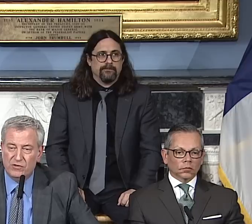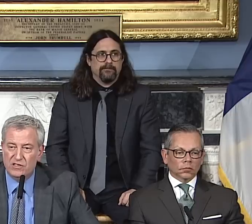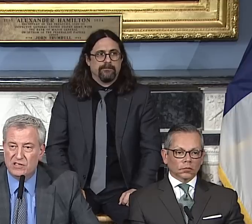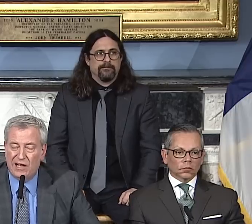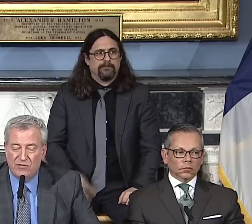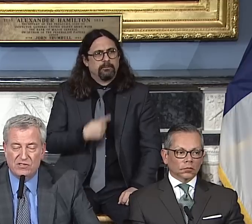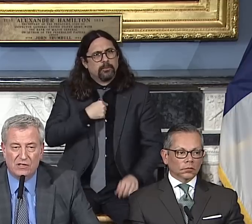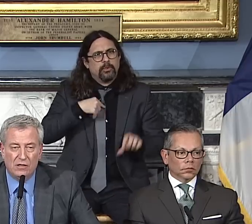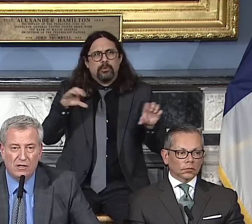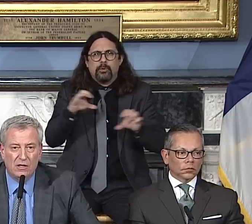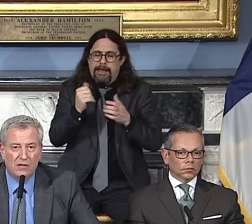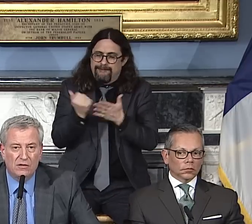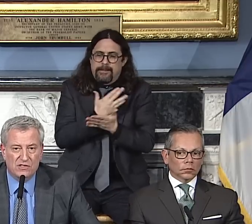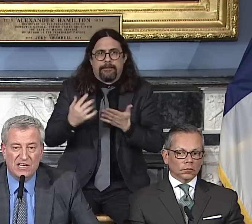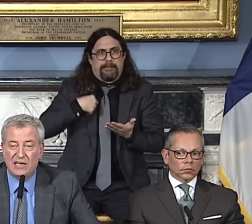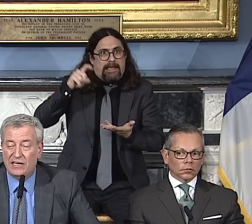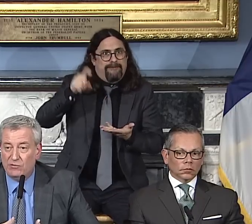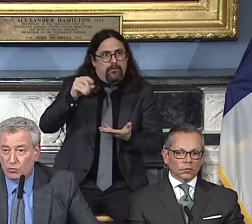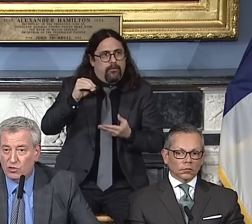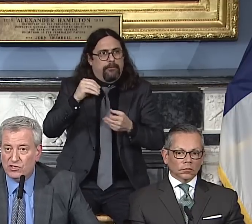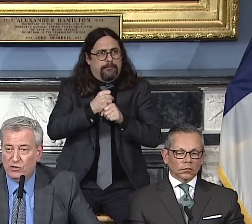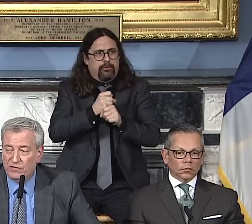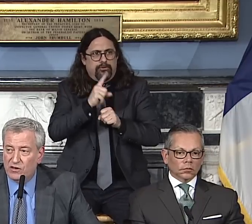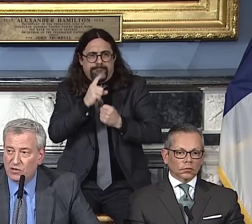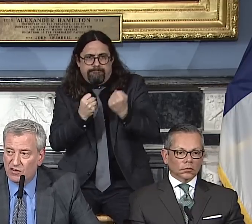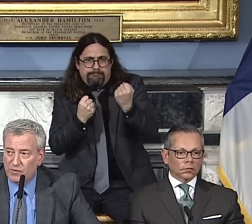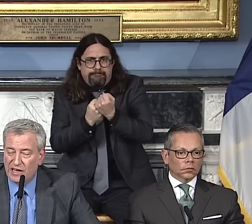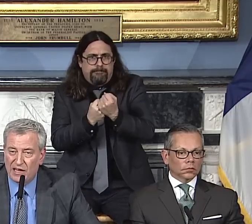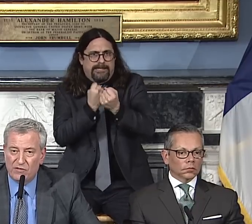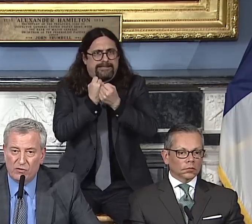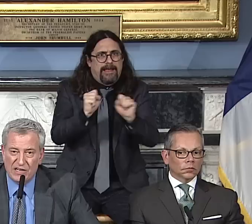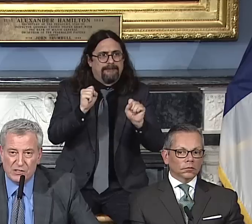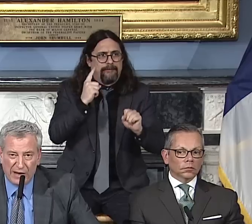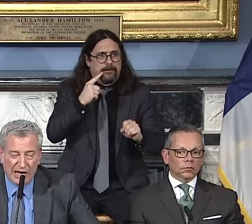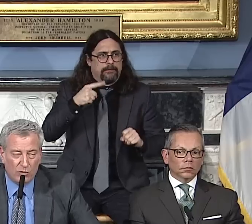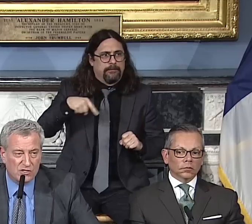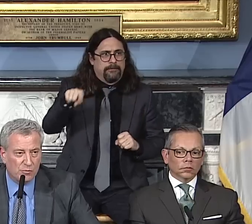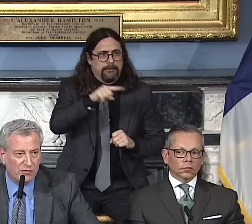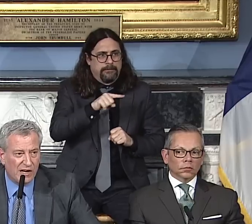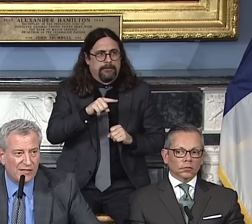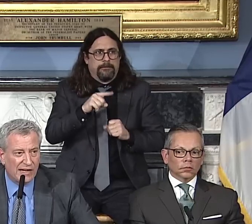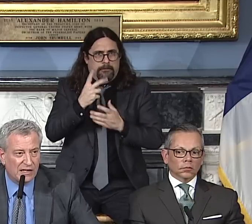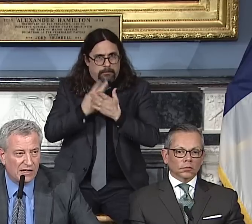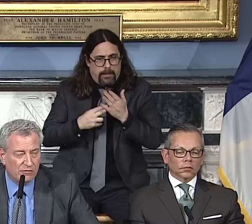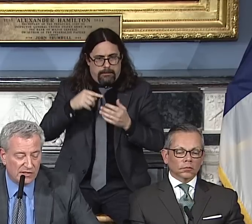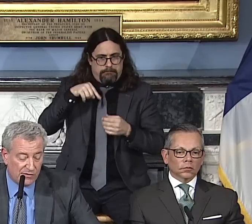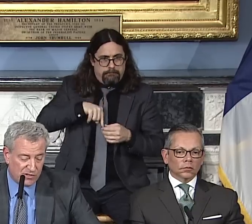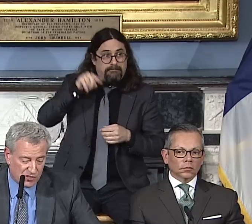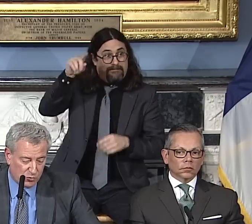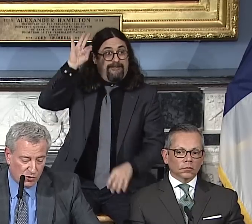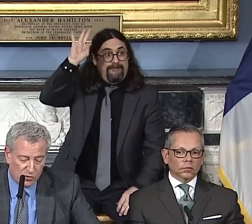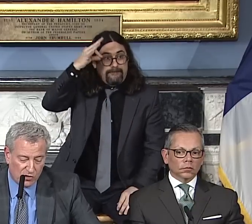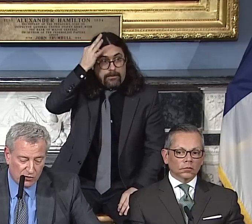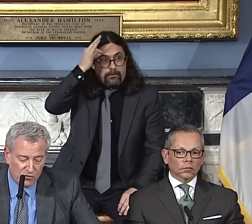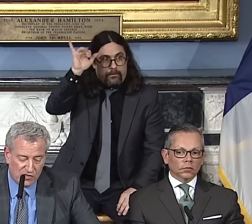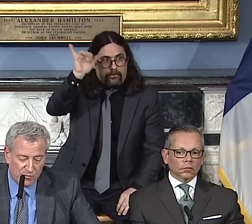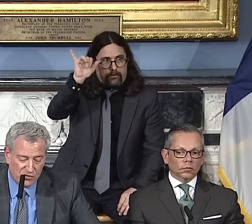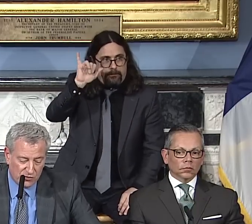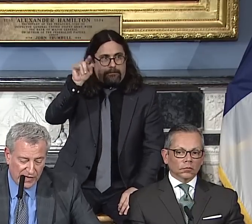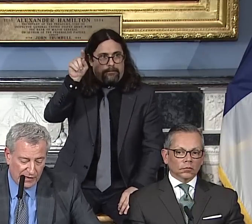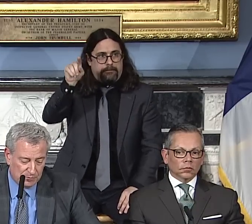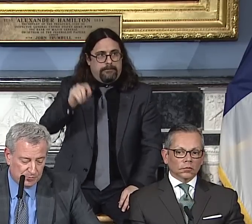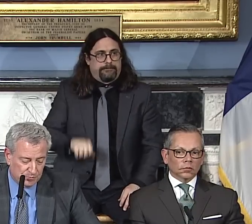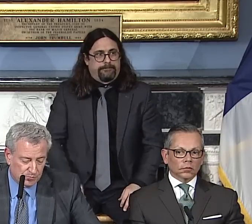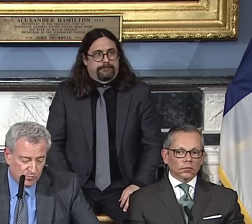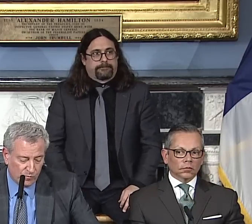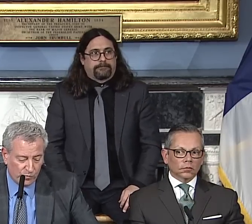going through this. Obviously, the state and even more so the federal government have the greatest powers to provide that kind of relief and support. We're going to urge them to